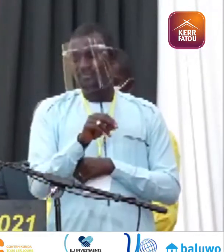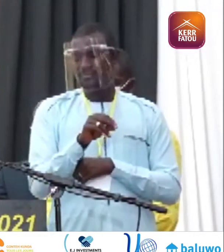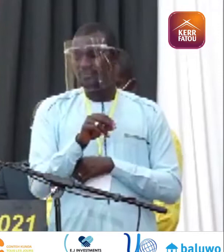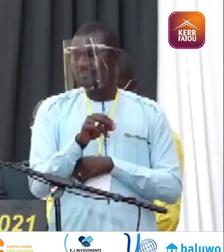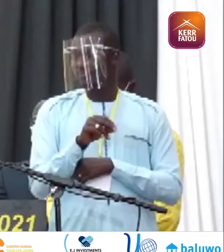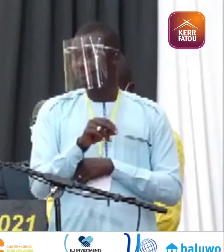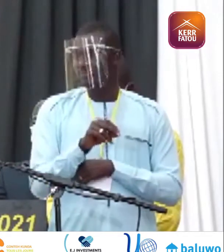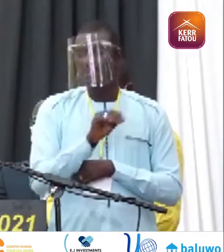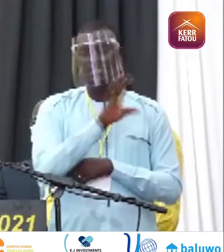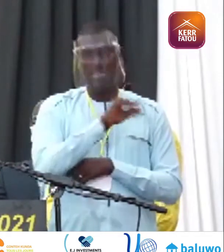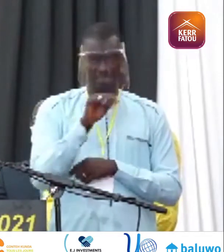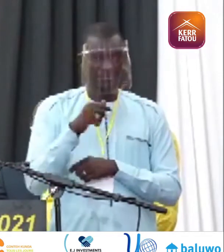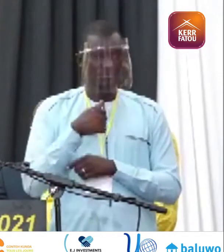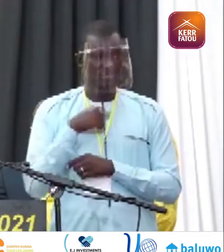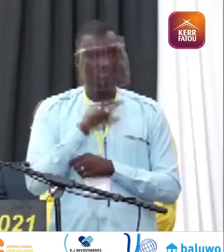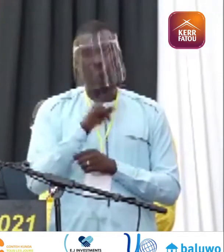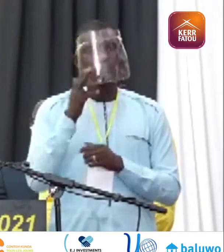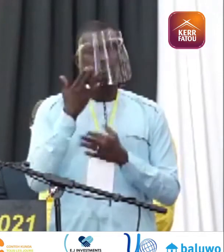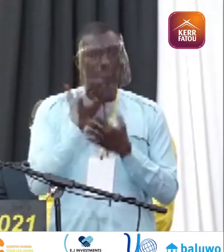that I don't